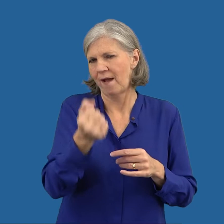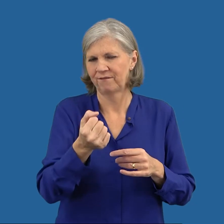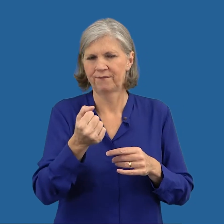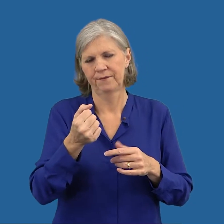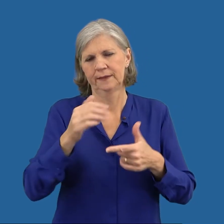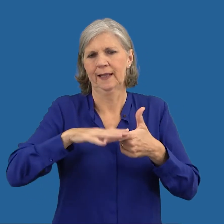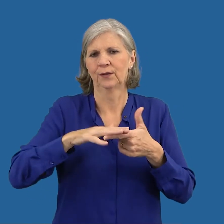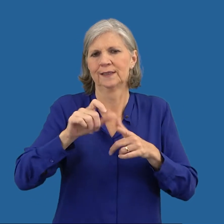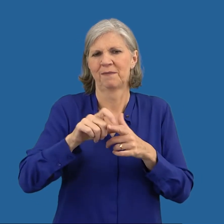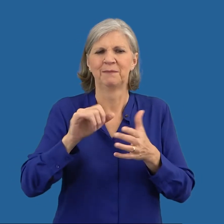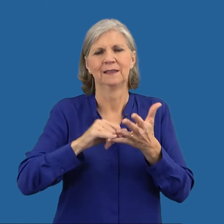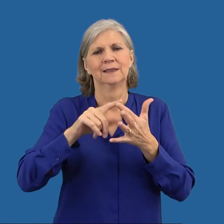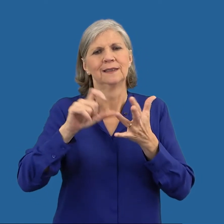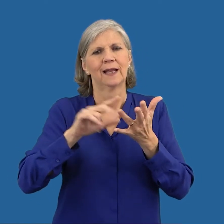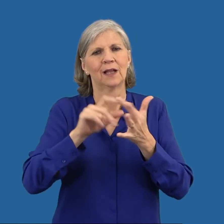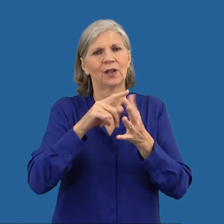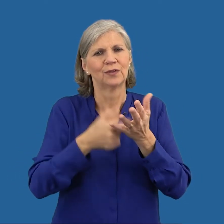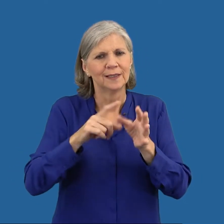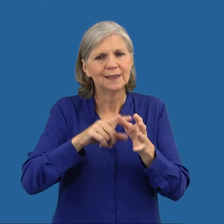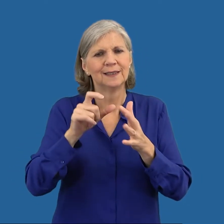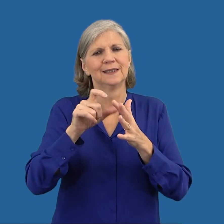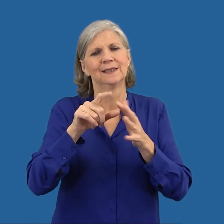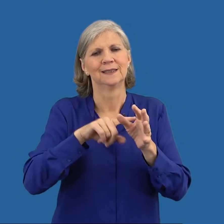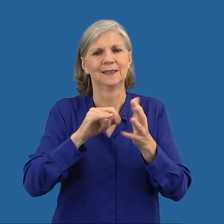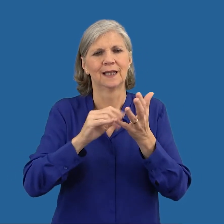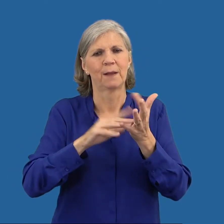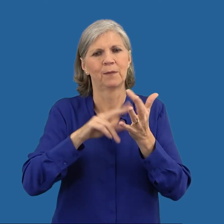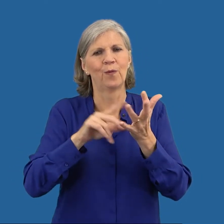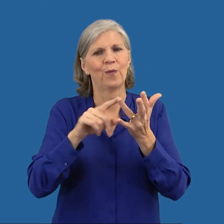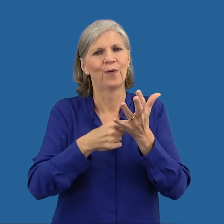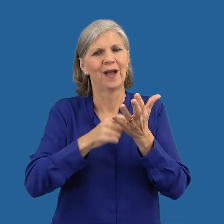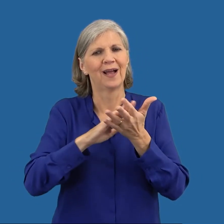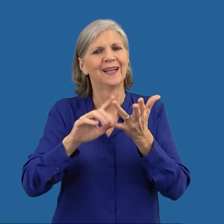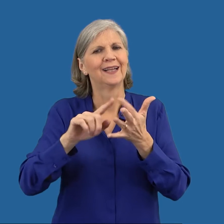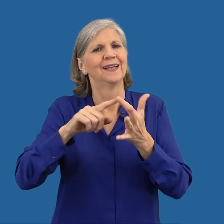Your doctor will usually examine you if they think that you have secondary dysmenorrhea.